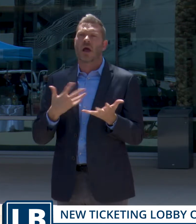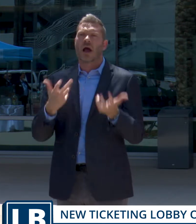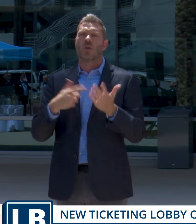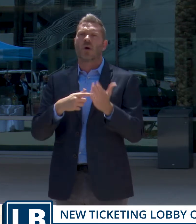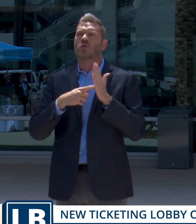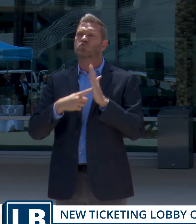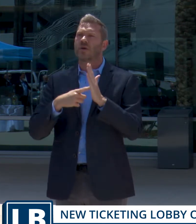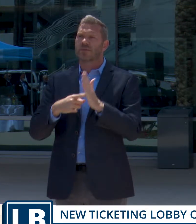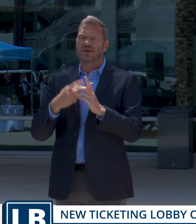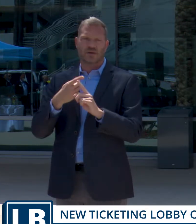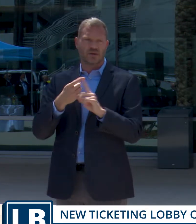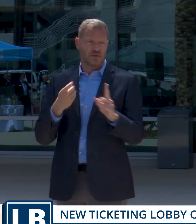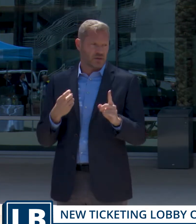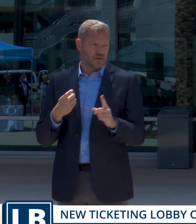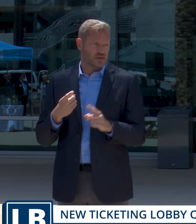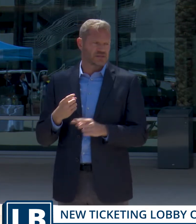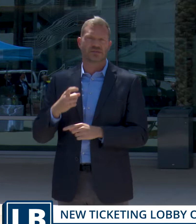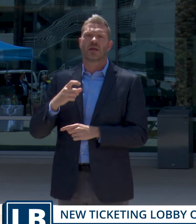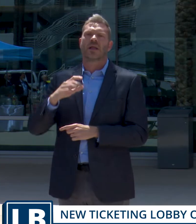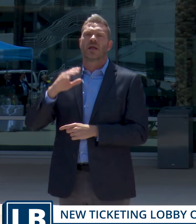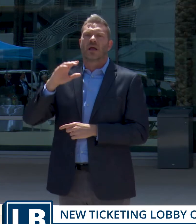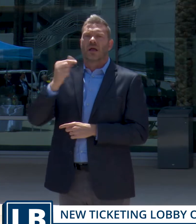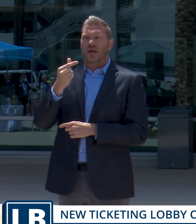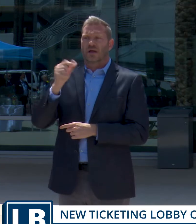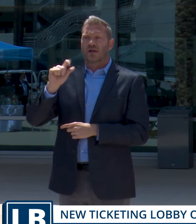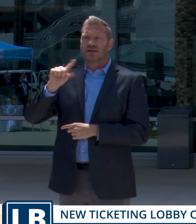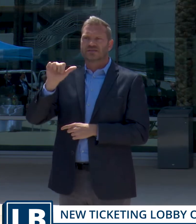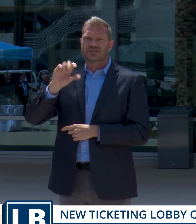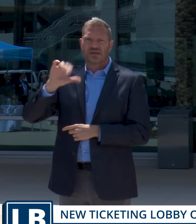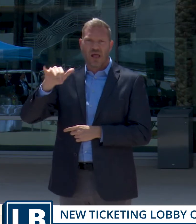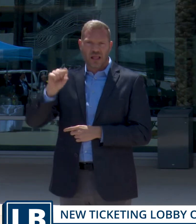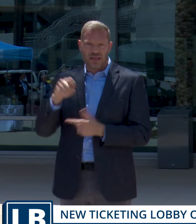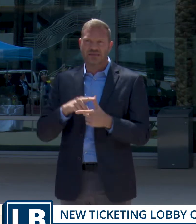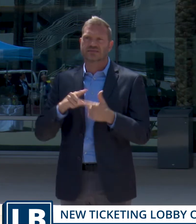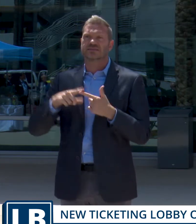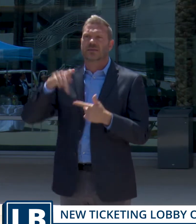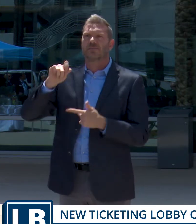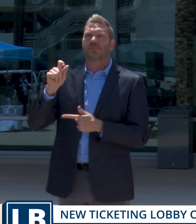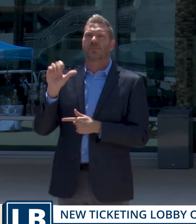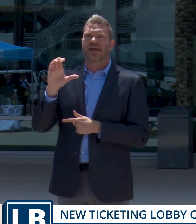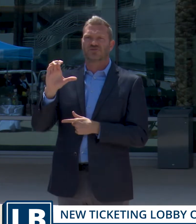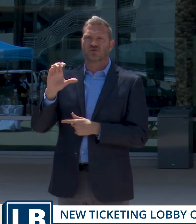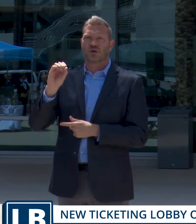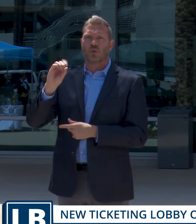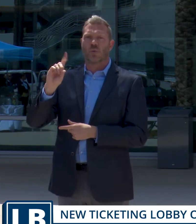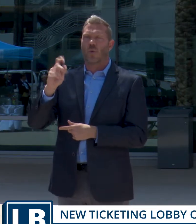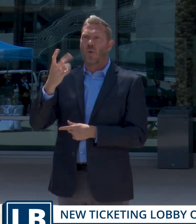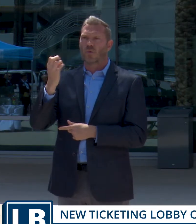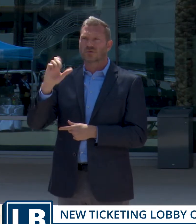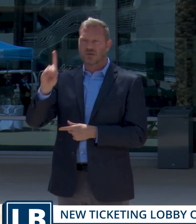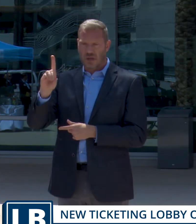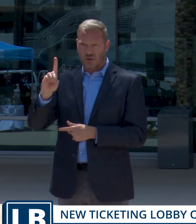representatives from Senator Lena Gonzalez, Assemblymember Patrick O'Donnell, and